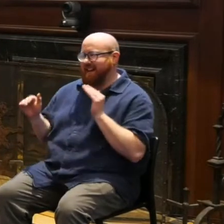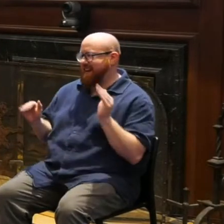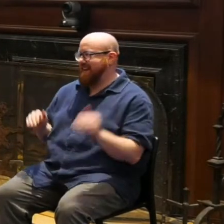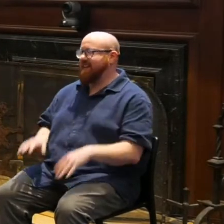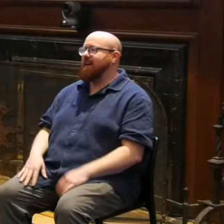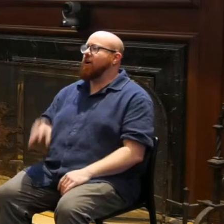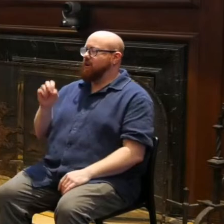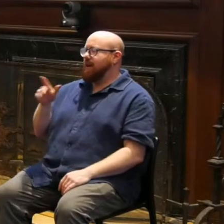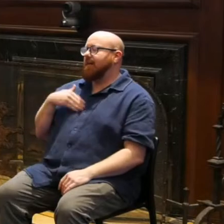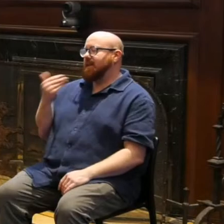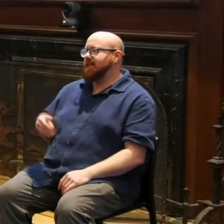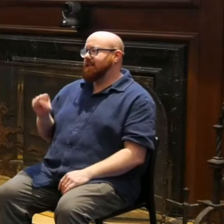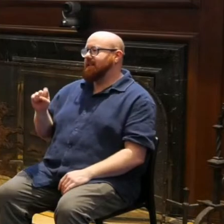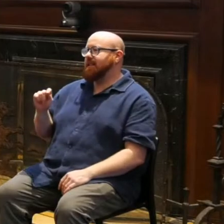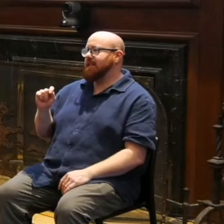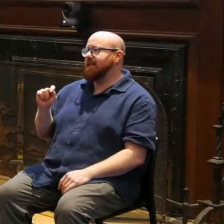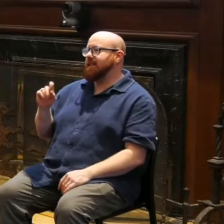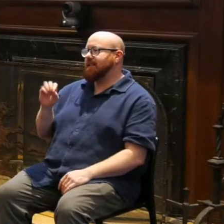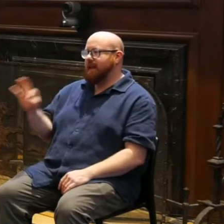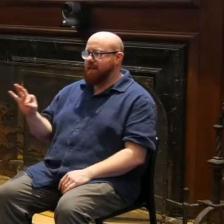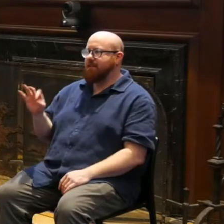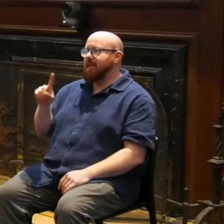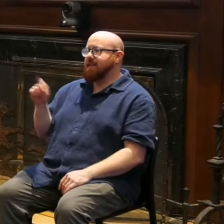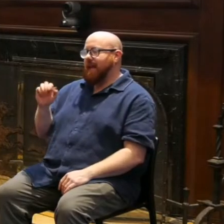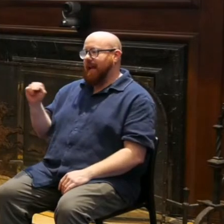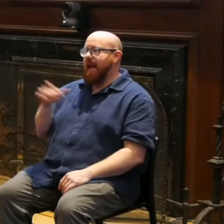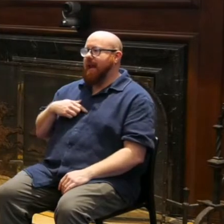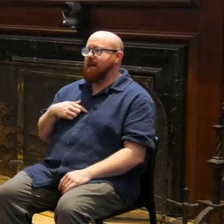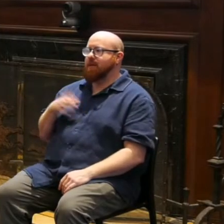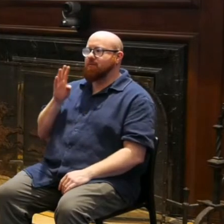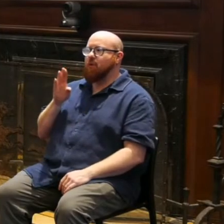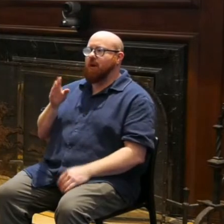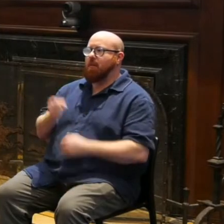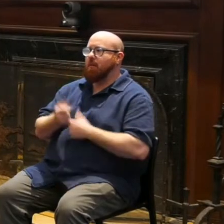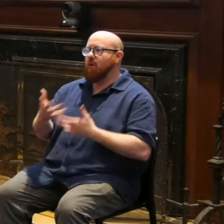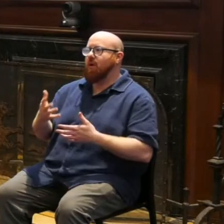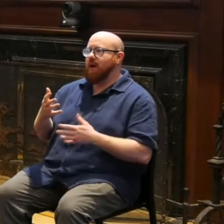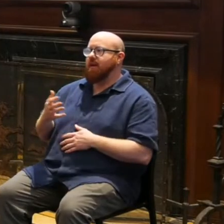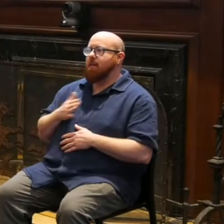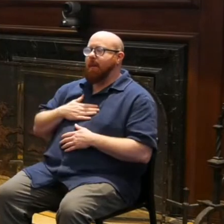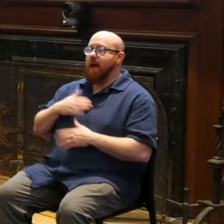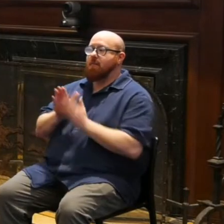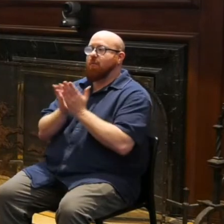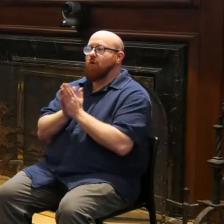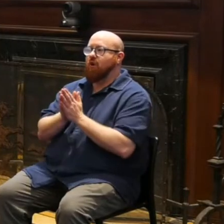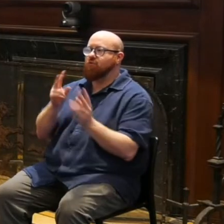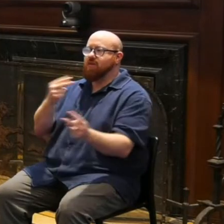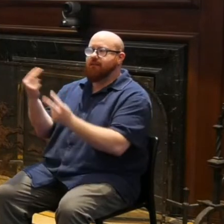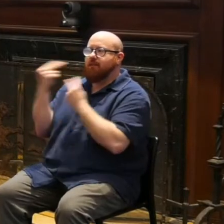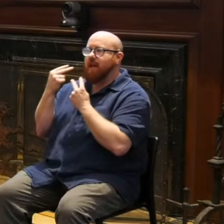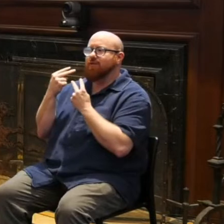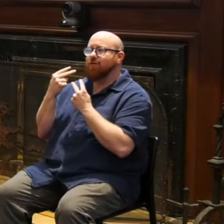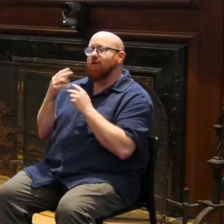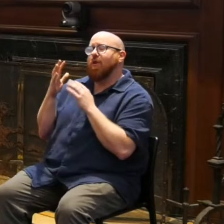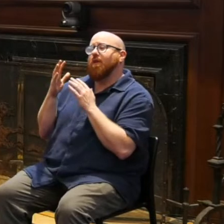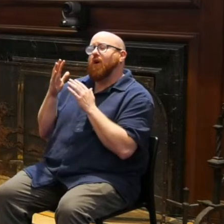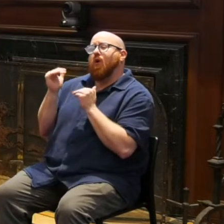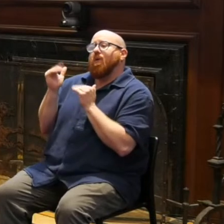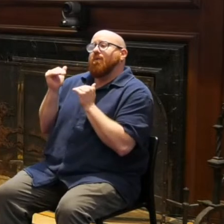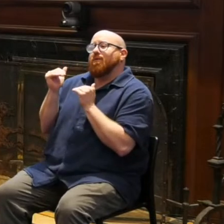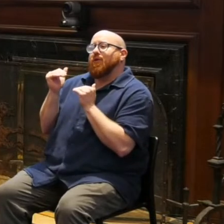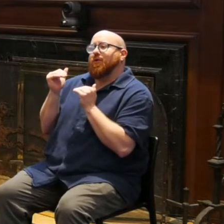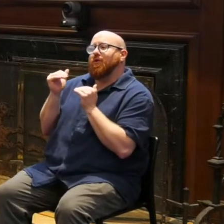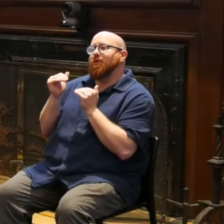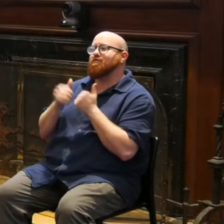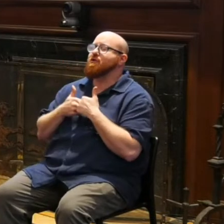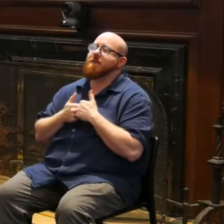All right, so I'm Steph Zion. I'm a spoken word poet and a self-published author of my book, Reflections of a Hopeful Romantic. So